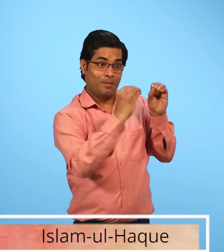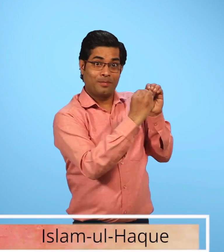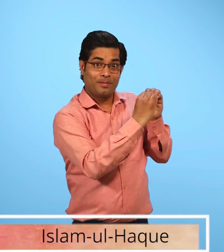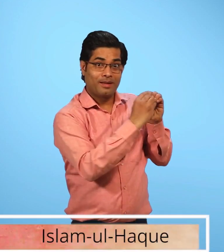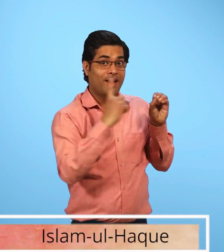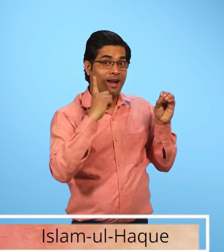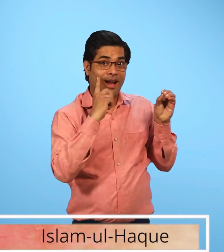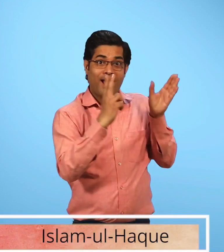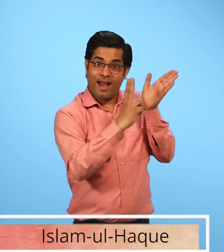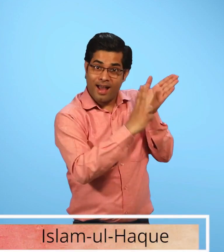Page 48.